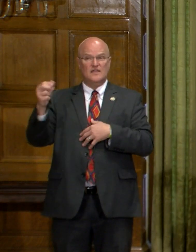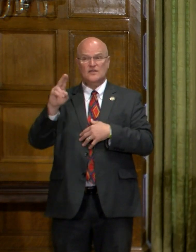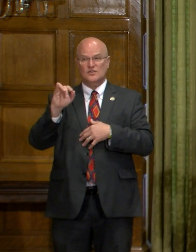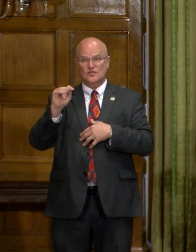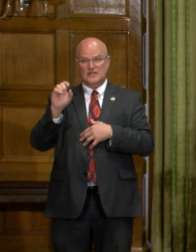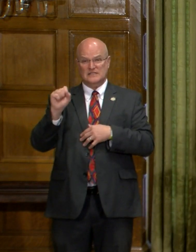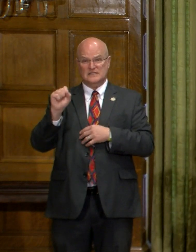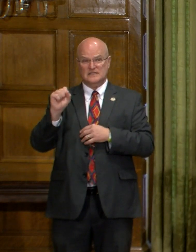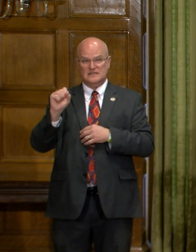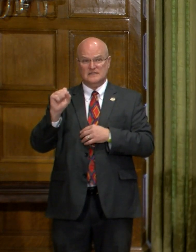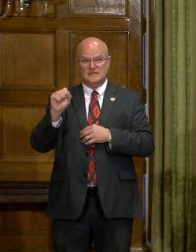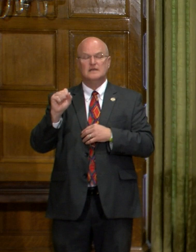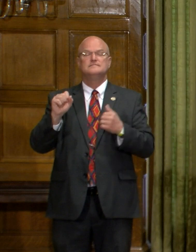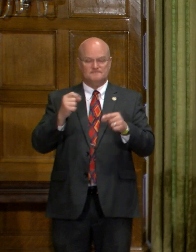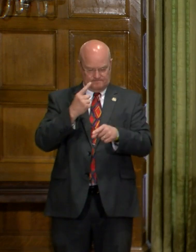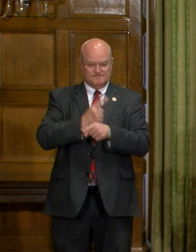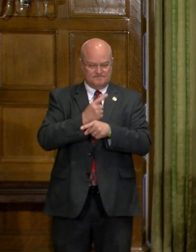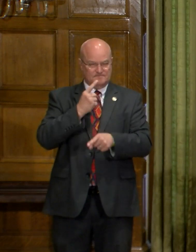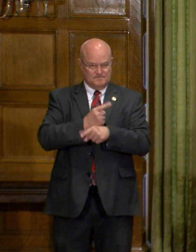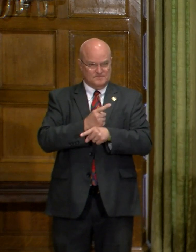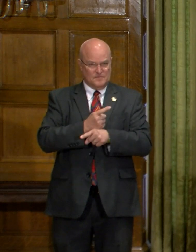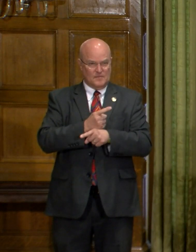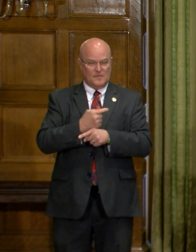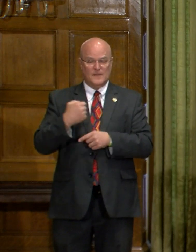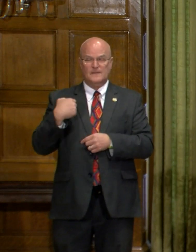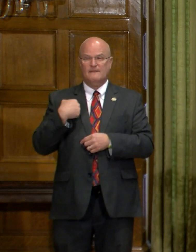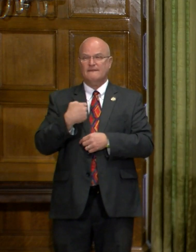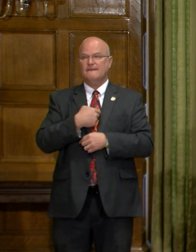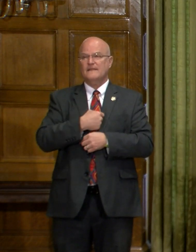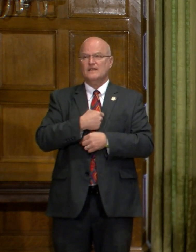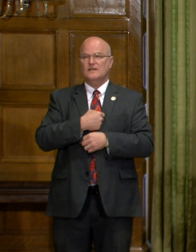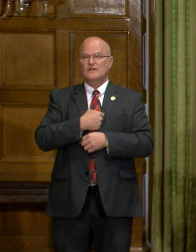units? That's correct. We're